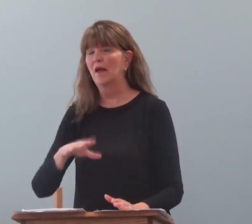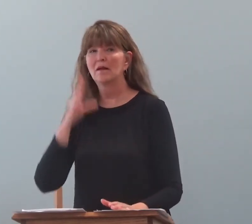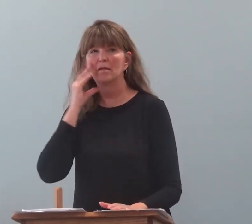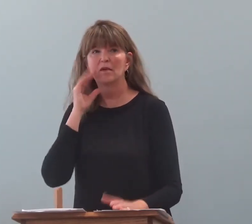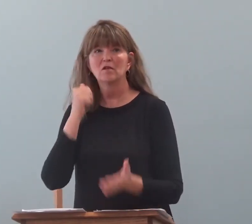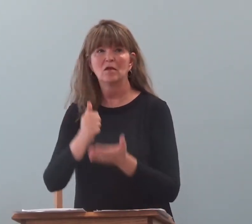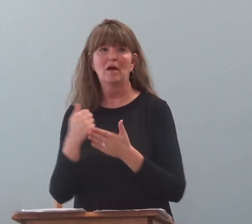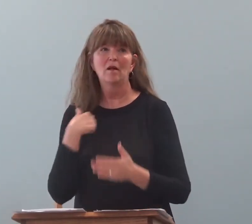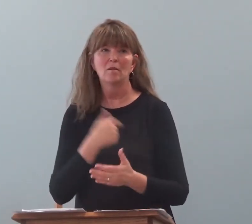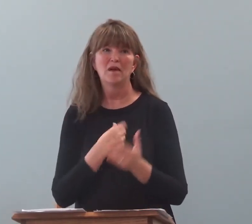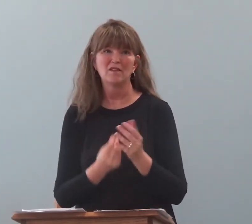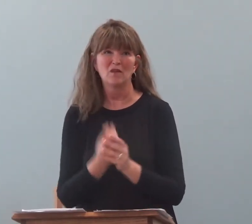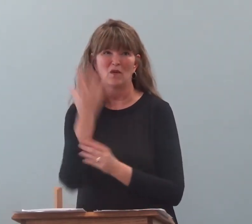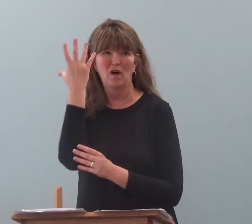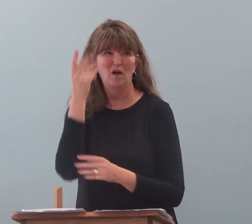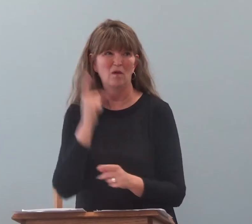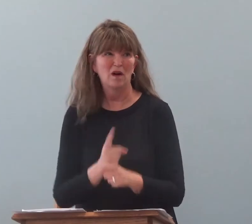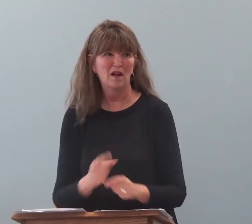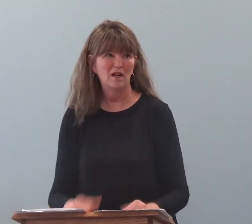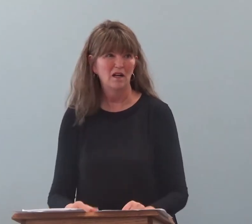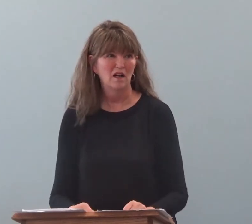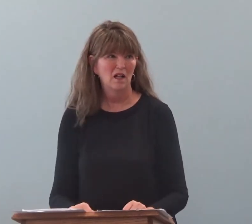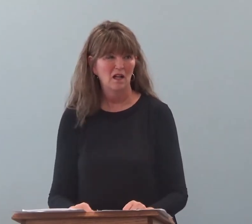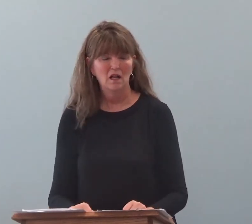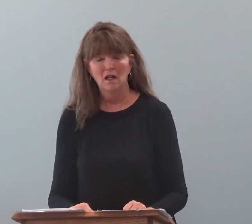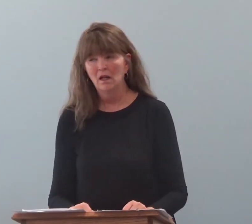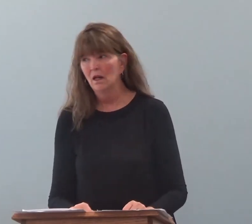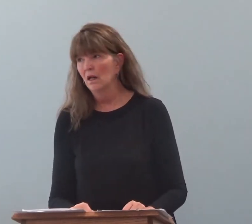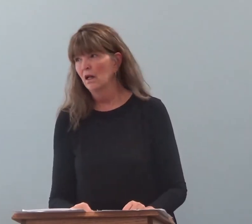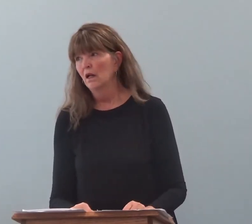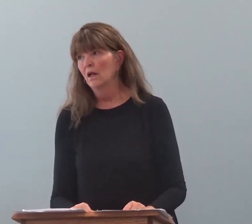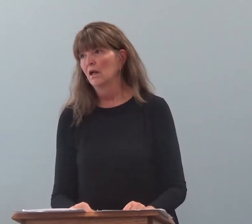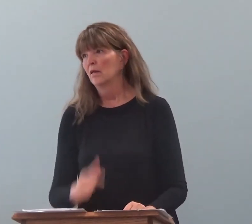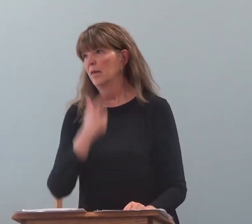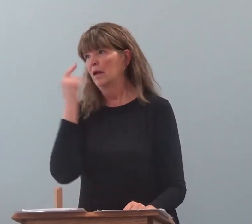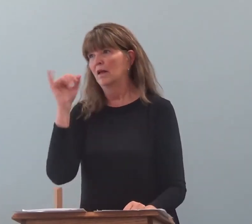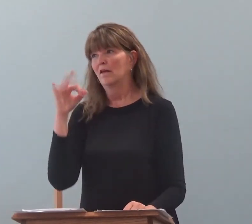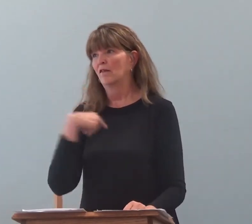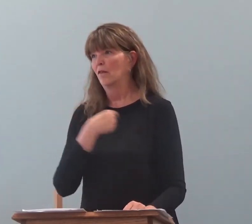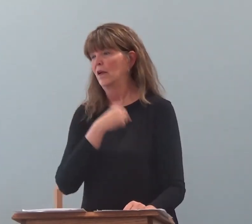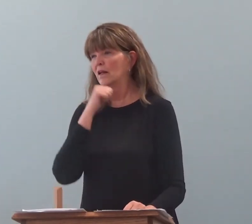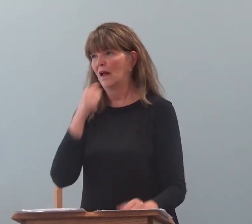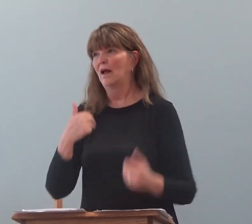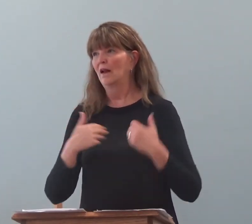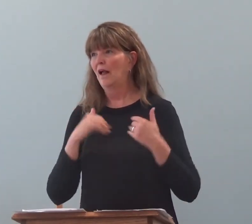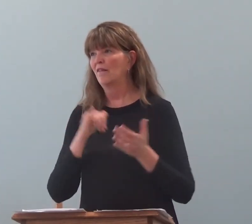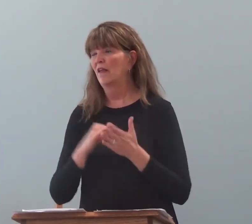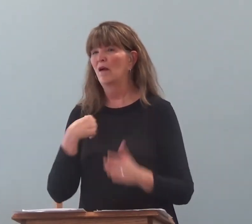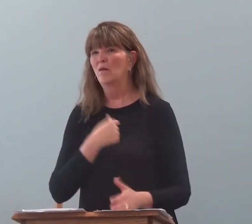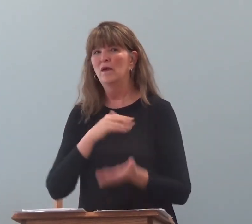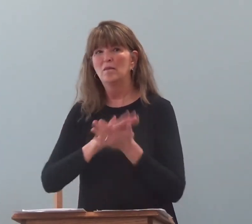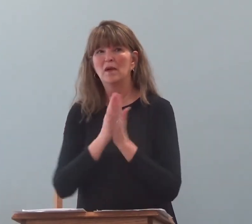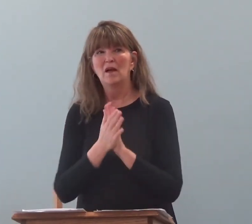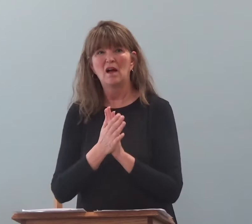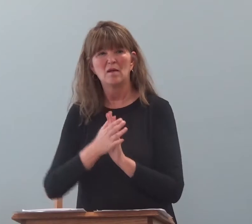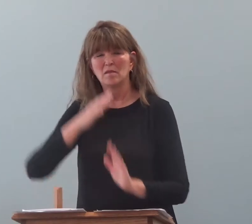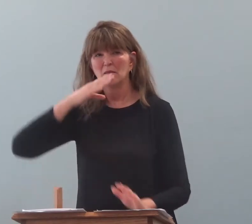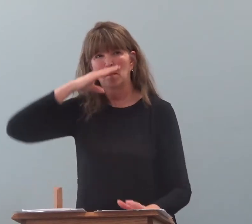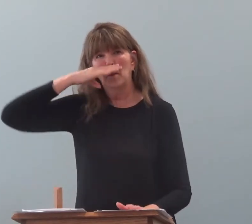And sometimes we need to go through some bad experiences in order to grow spiritually. If we didn't have